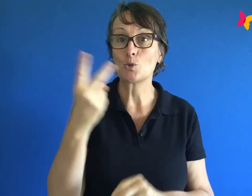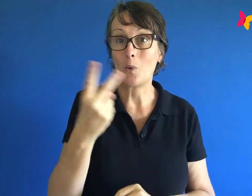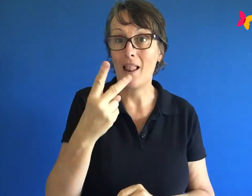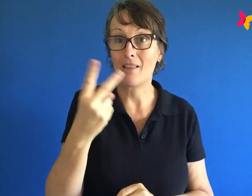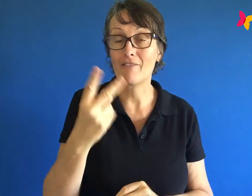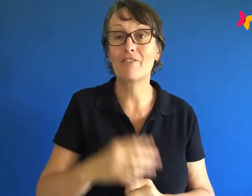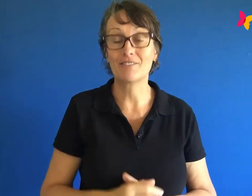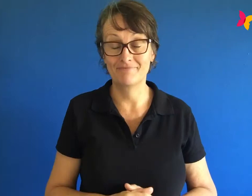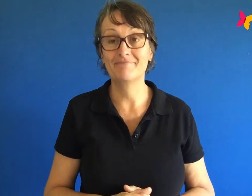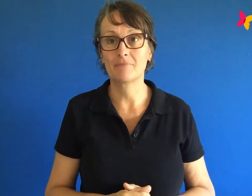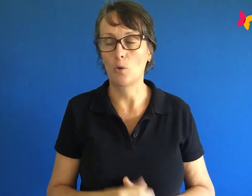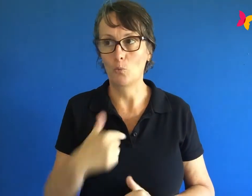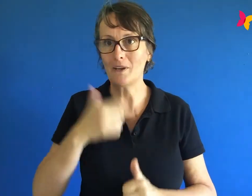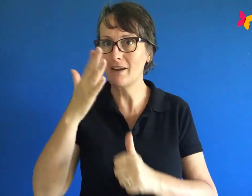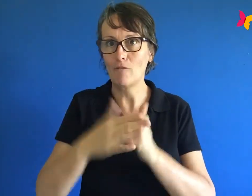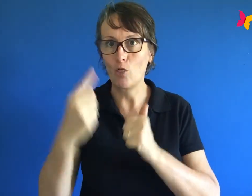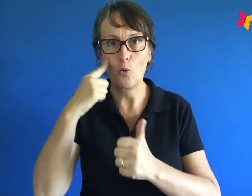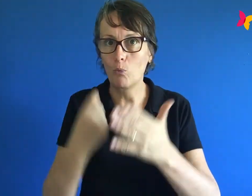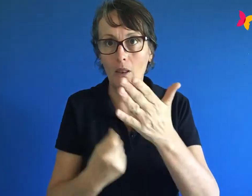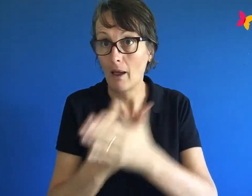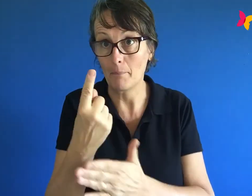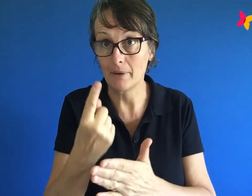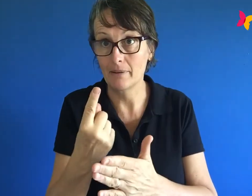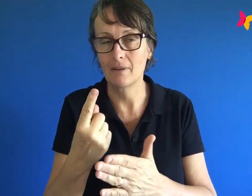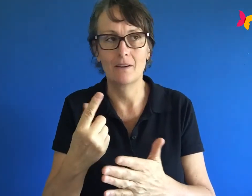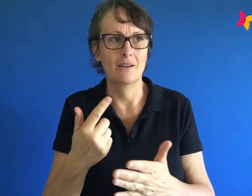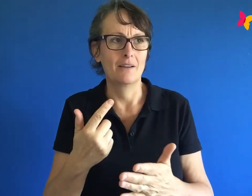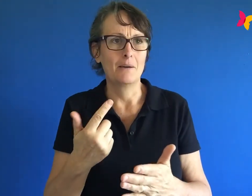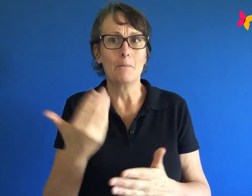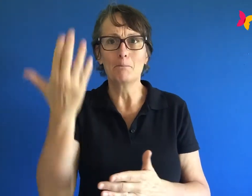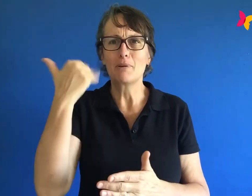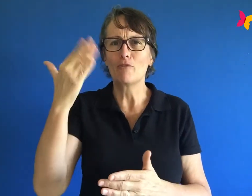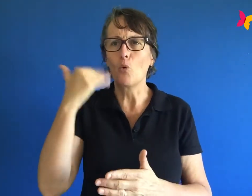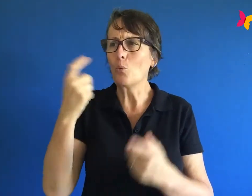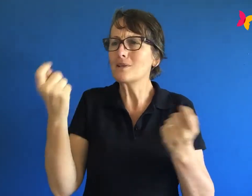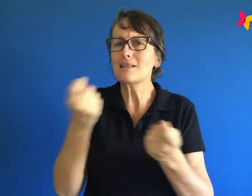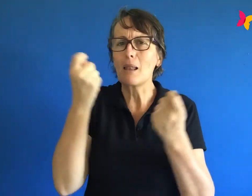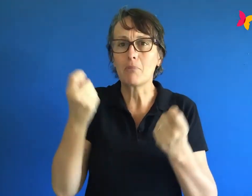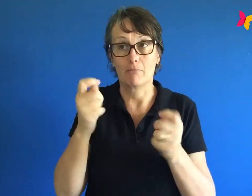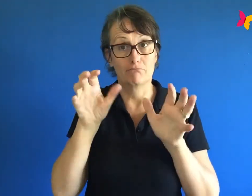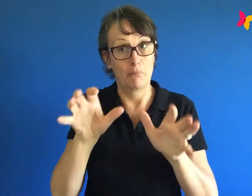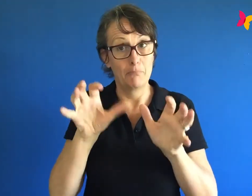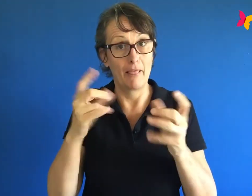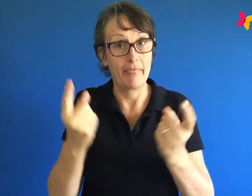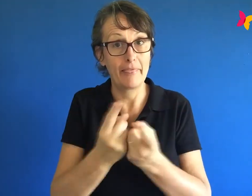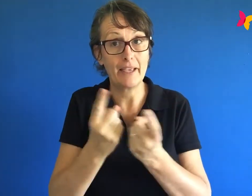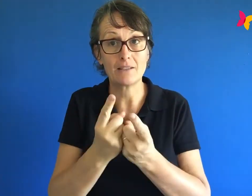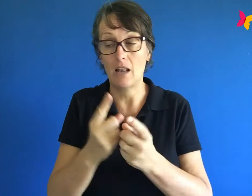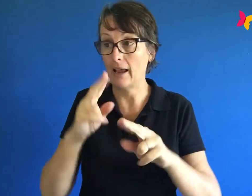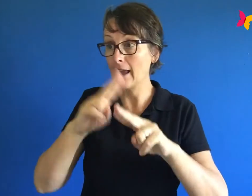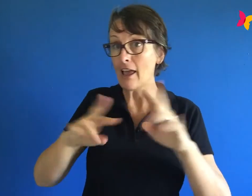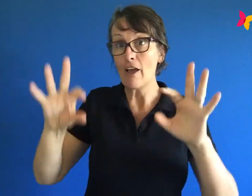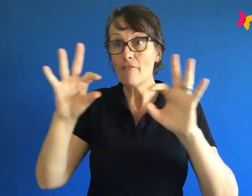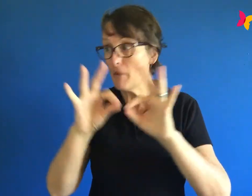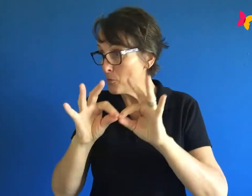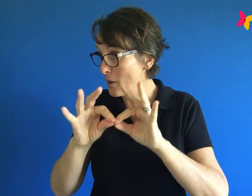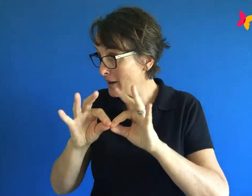honest. We started celebrating, I don't know, made it through, I don't know, February. Woo!